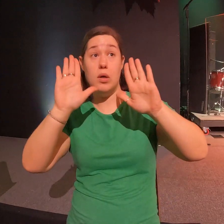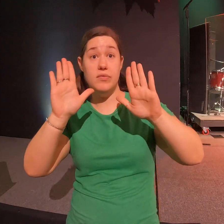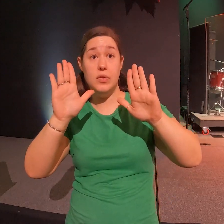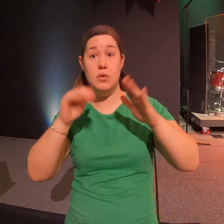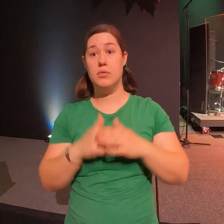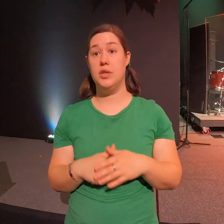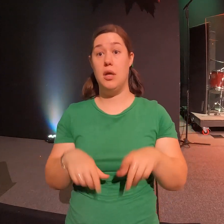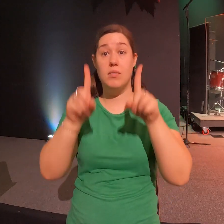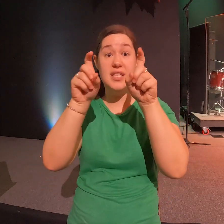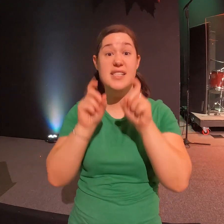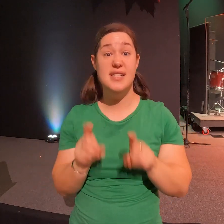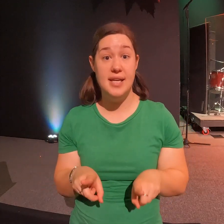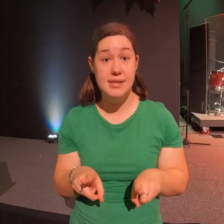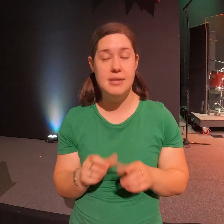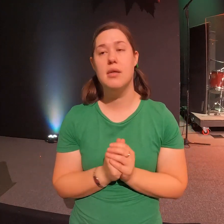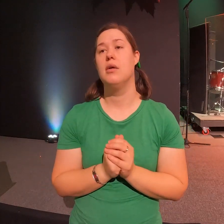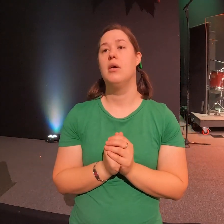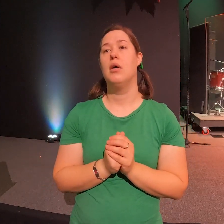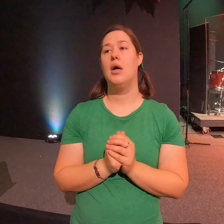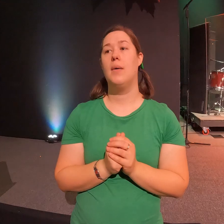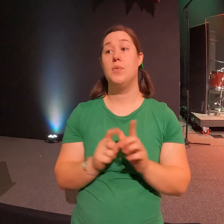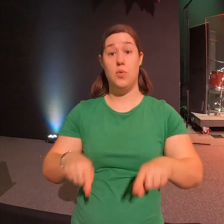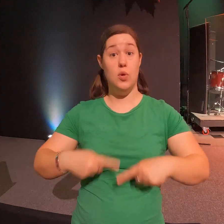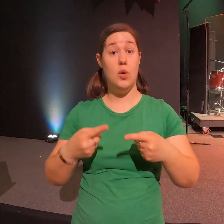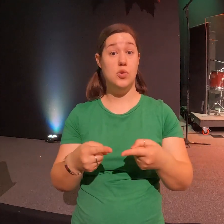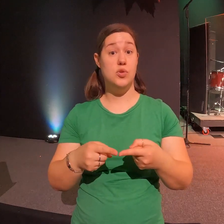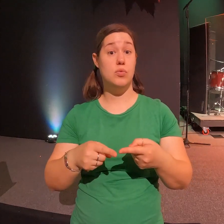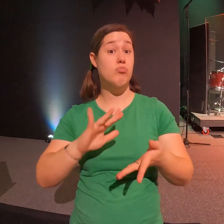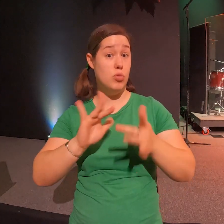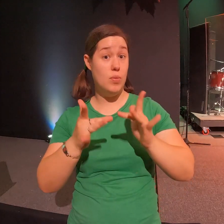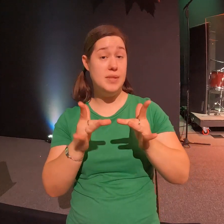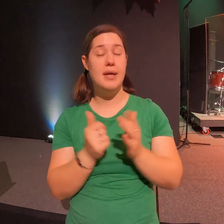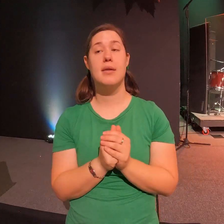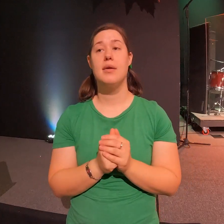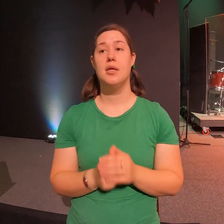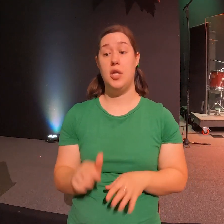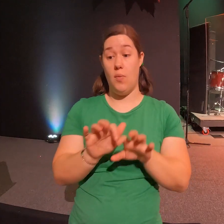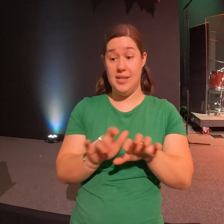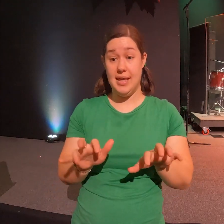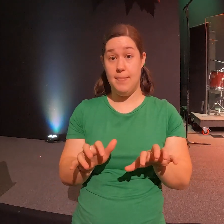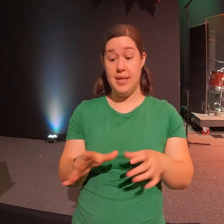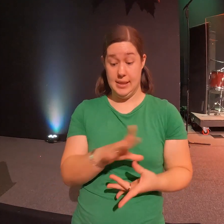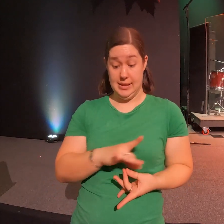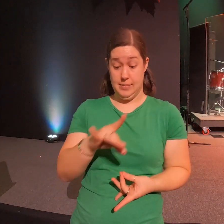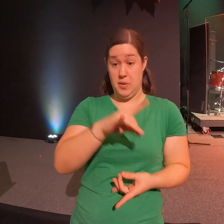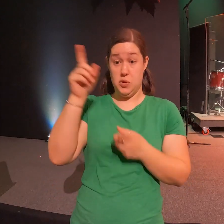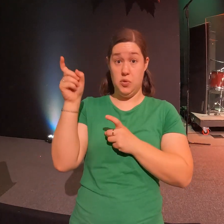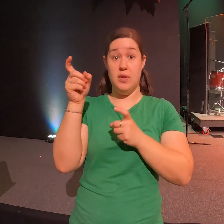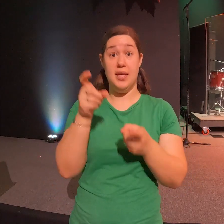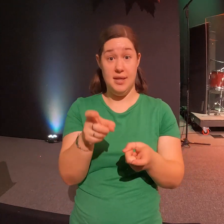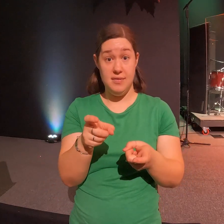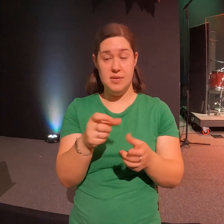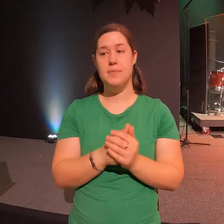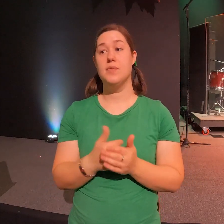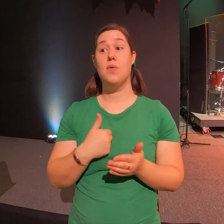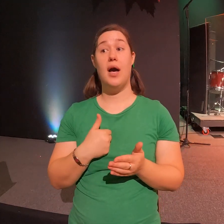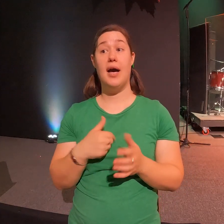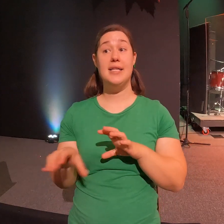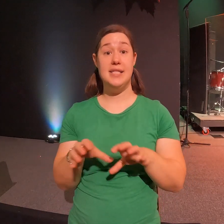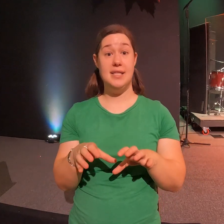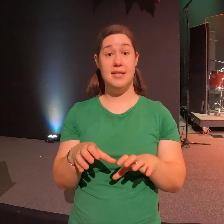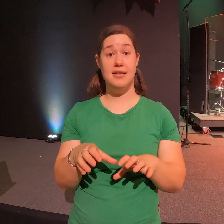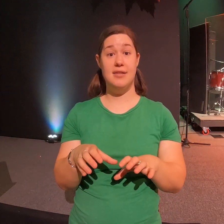and type in spiritual gifts. And I took a spiritual gift class here at the church, and I found out that one of my top five is